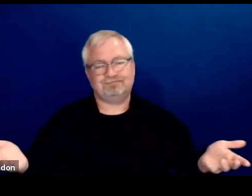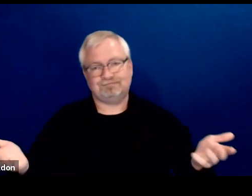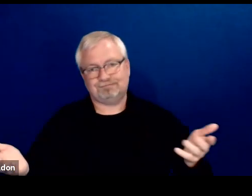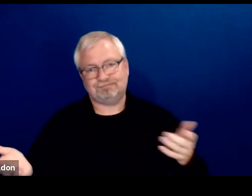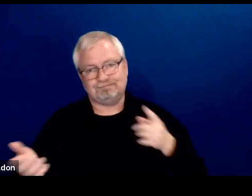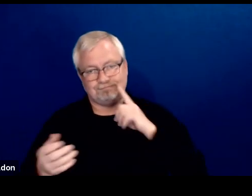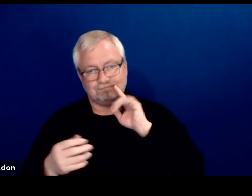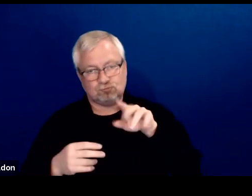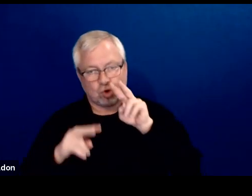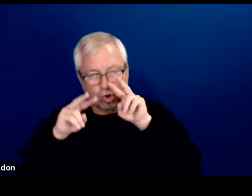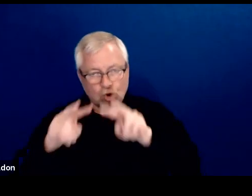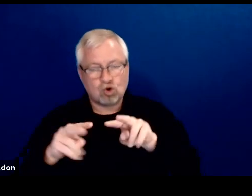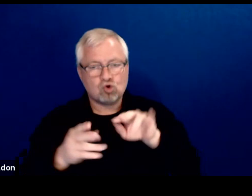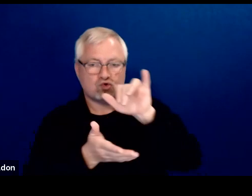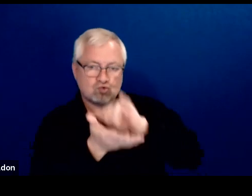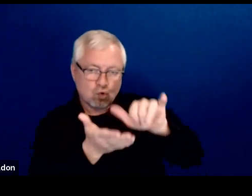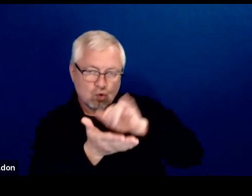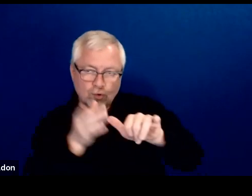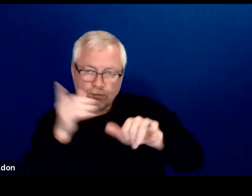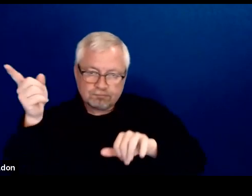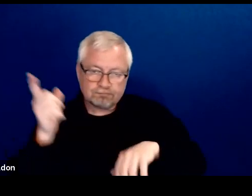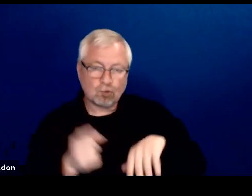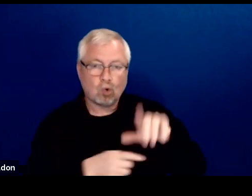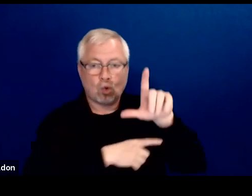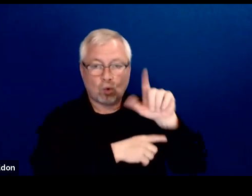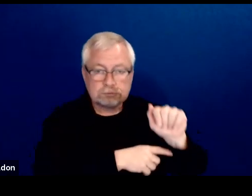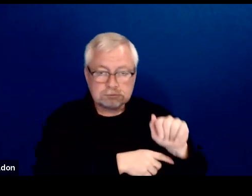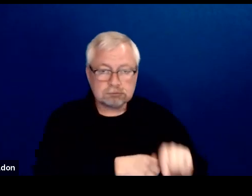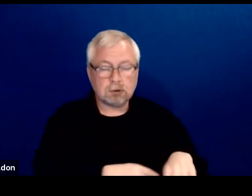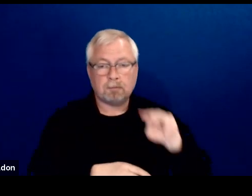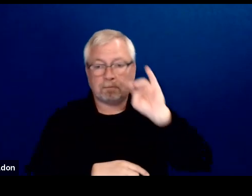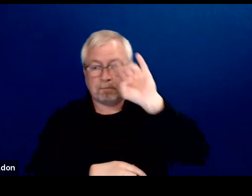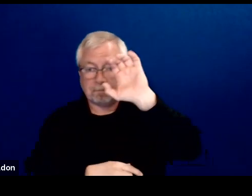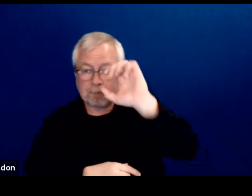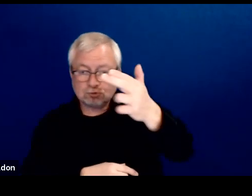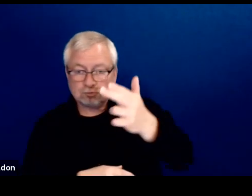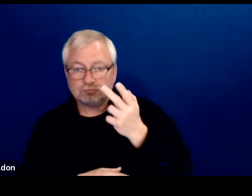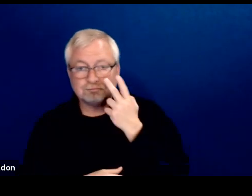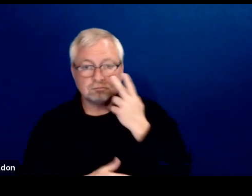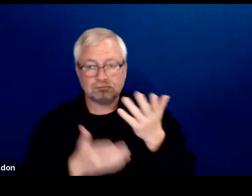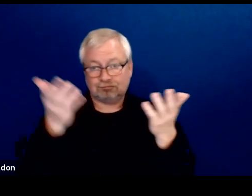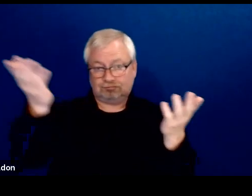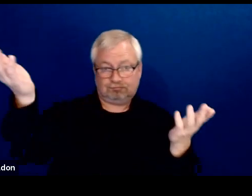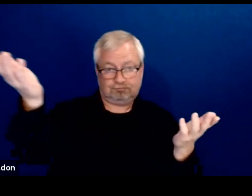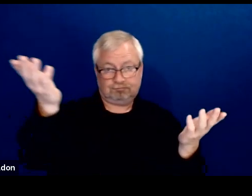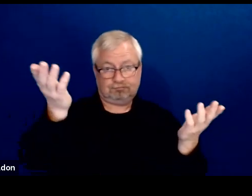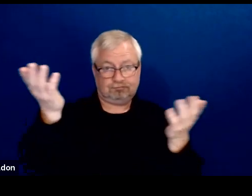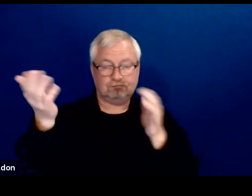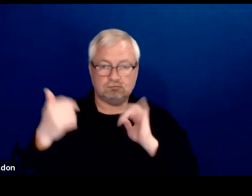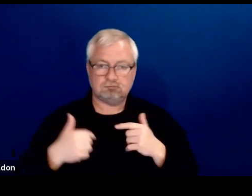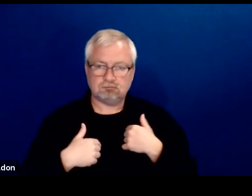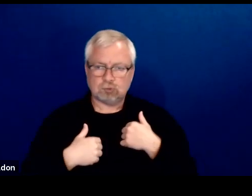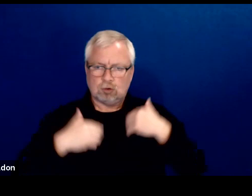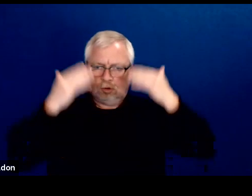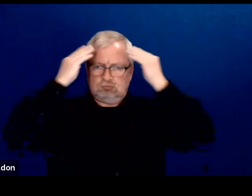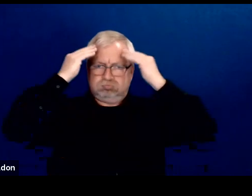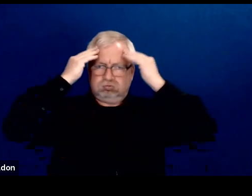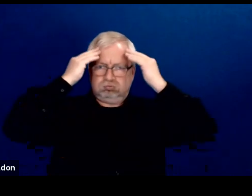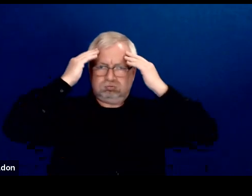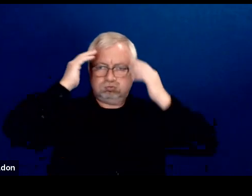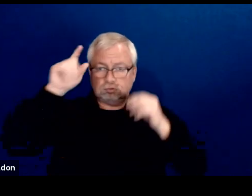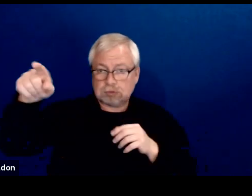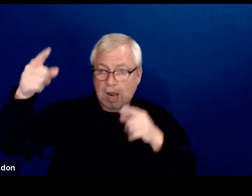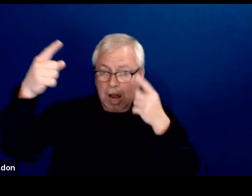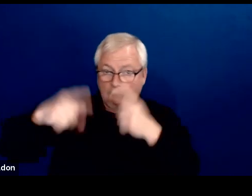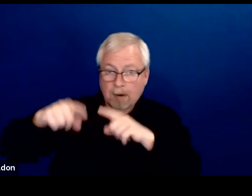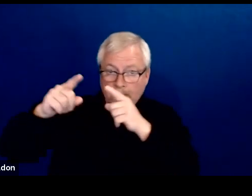don't think about how we do that. But I'm being very cognizant about hearing people when they're asking and saying this activity should work. And so please